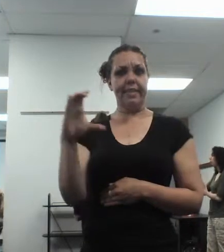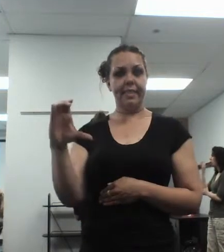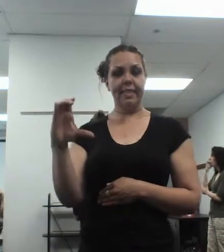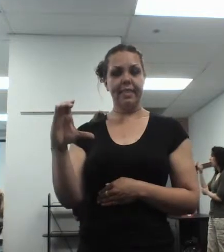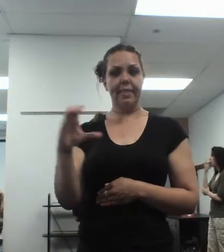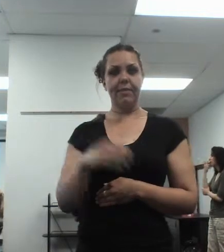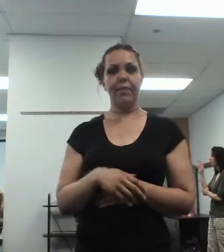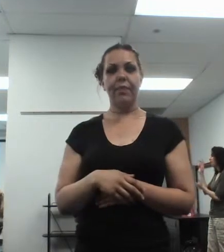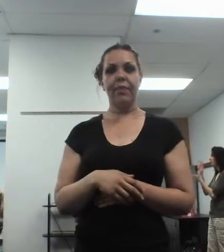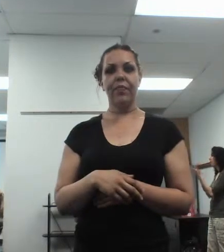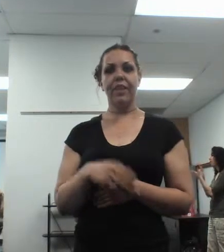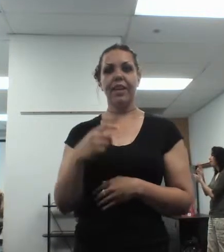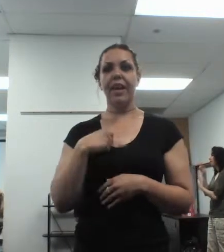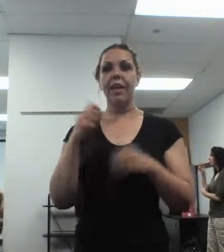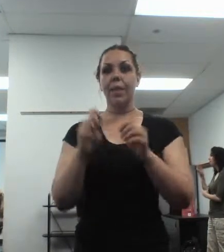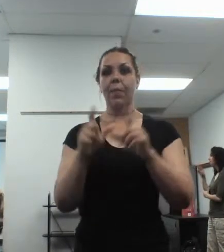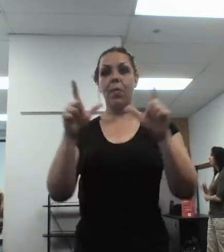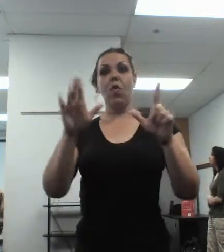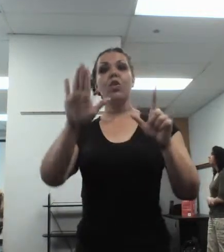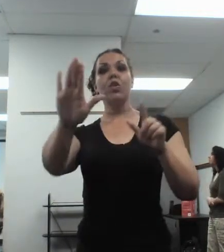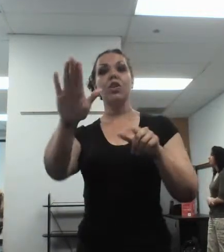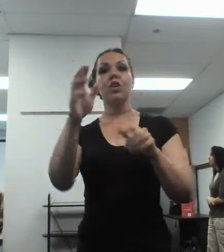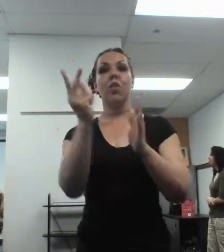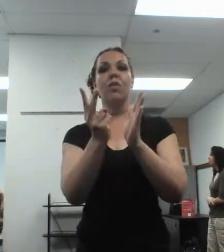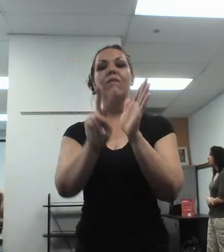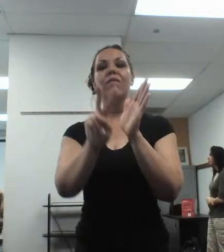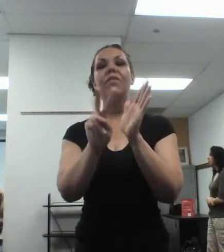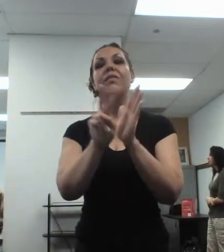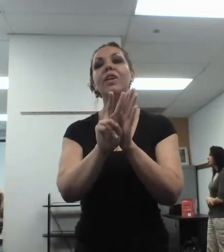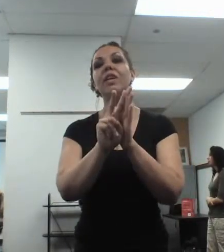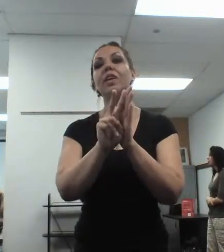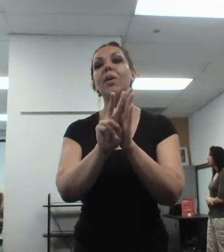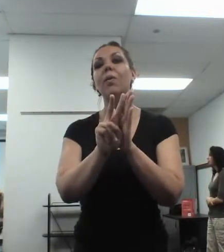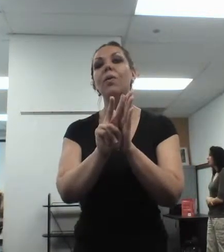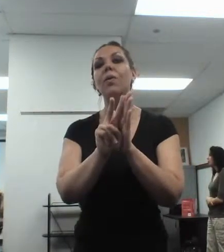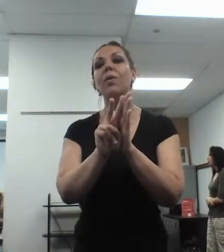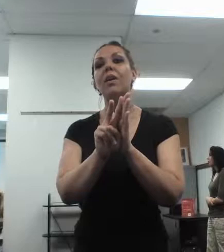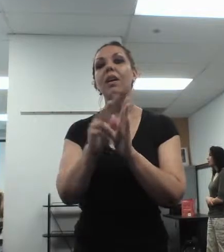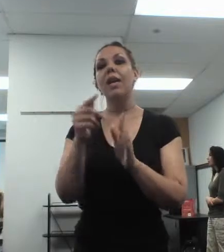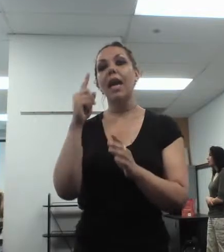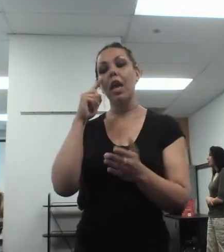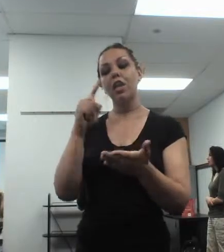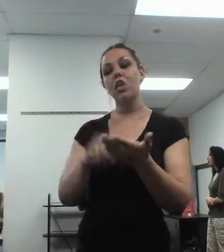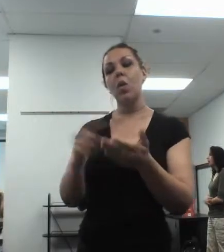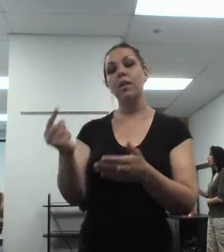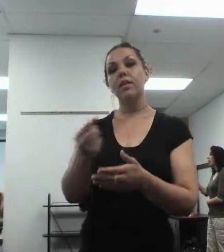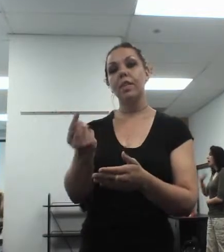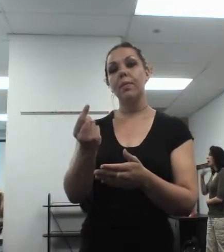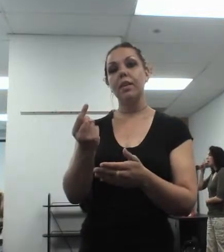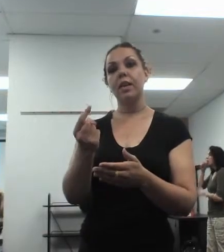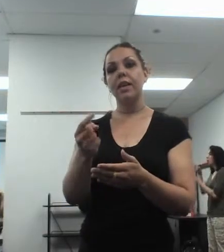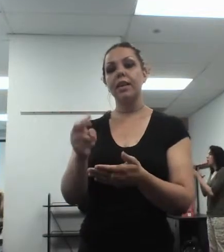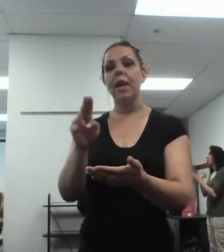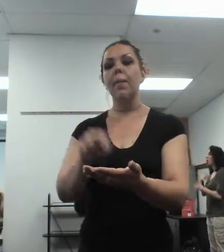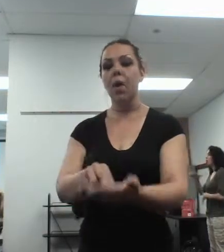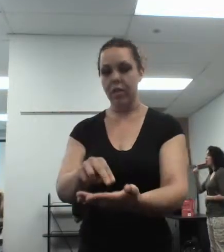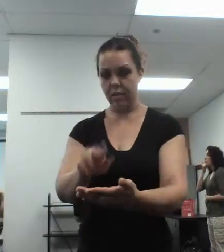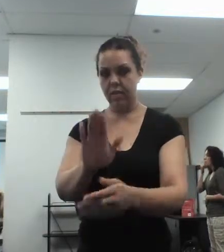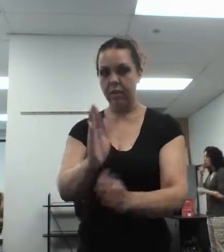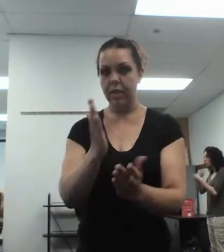it. And I may notice something, and I hit pause, and I'll go, that sign was inappropriate. I'll write down the sign that you